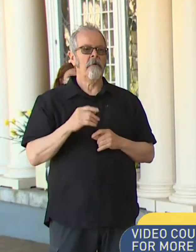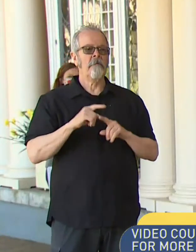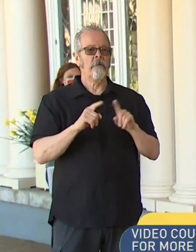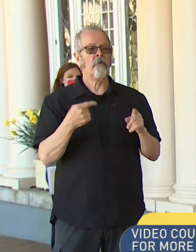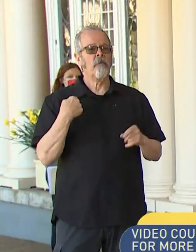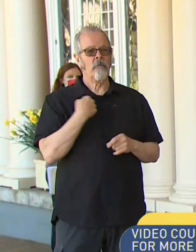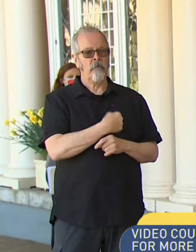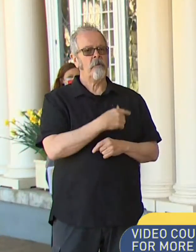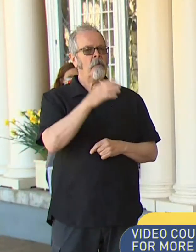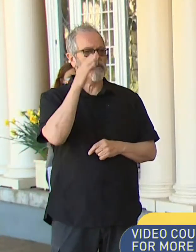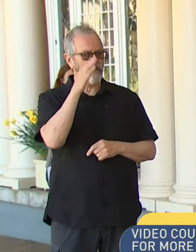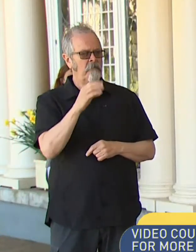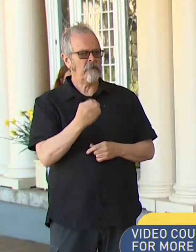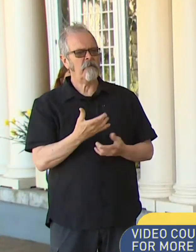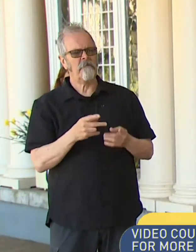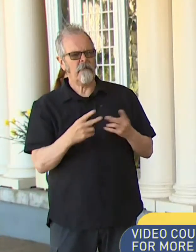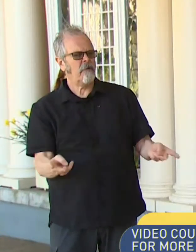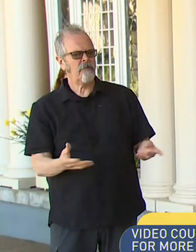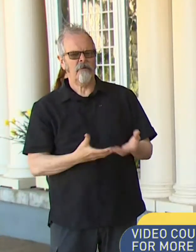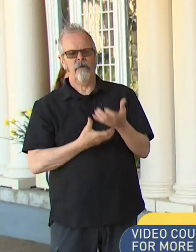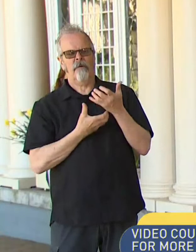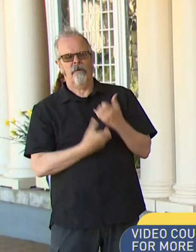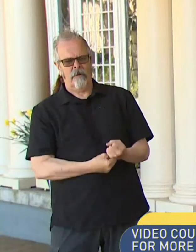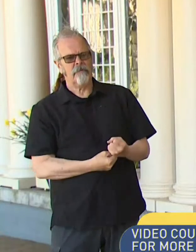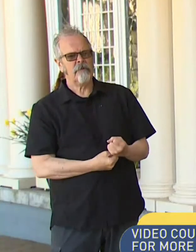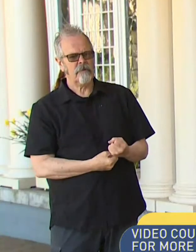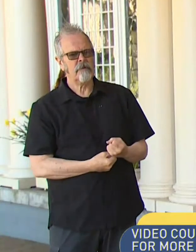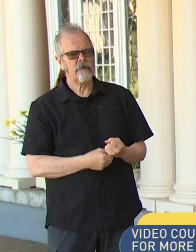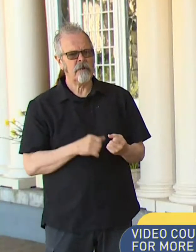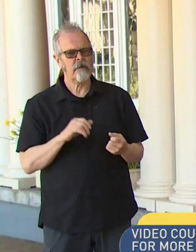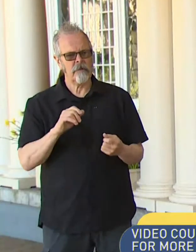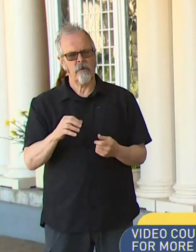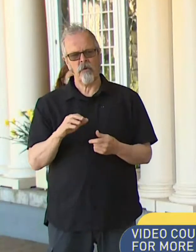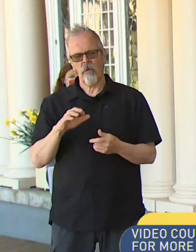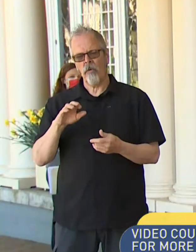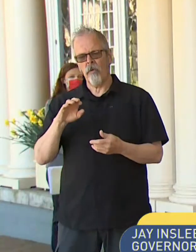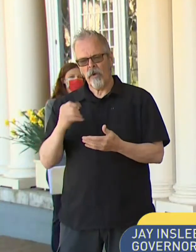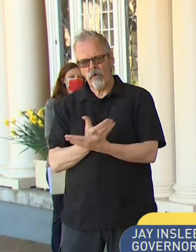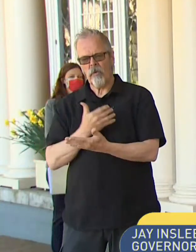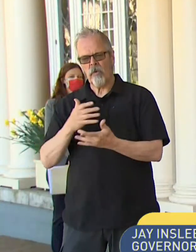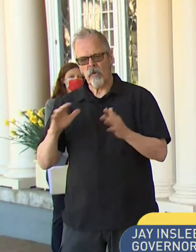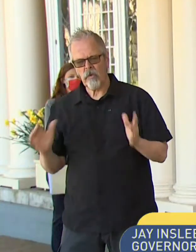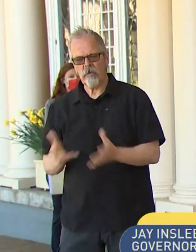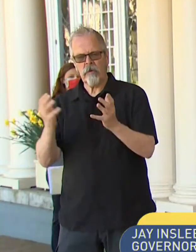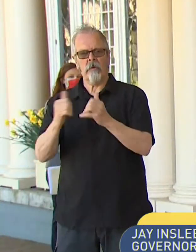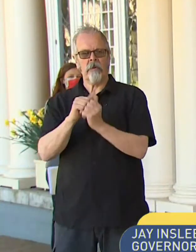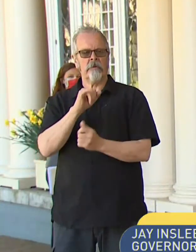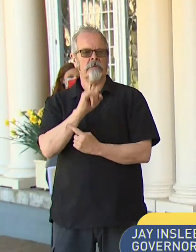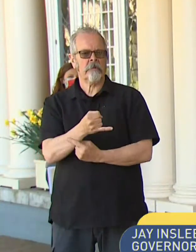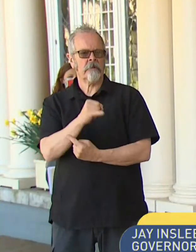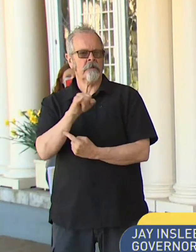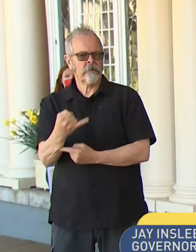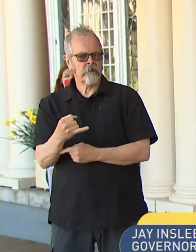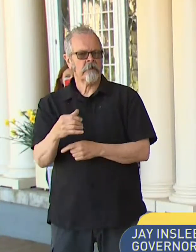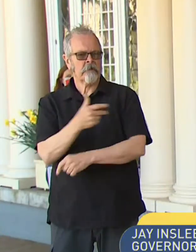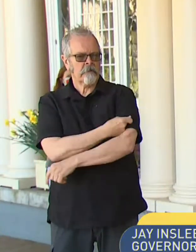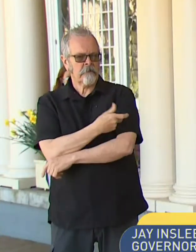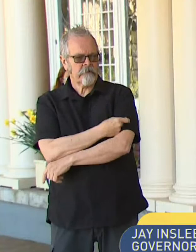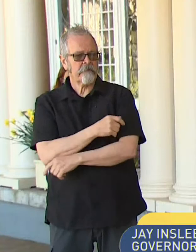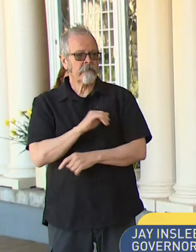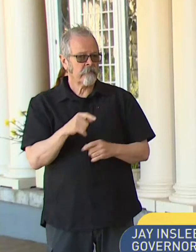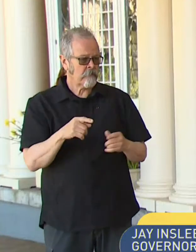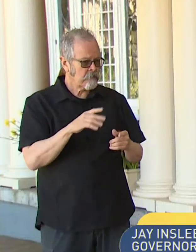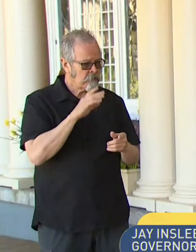renew using the J&J vaccine. I think it's quite likely that we will. We'll make sure before we do that we're very confident about its